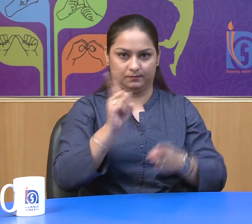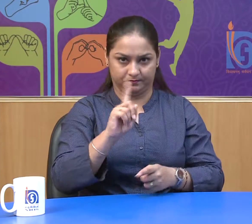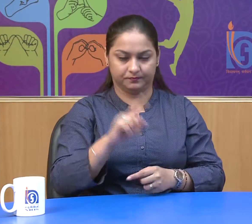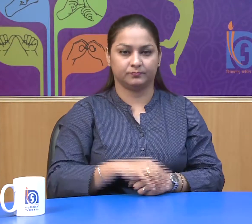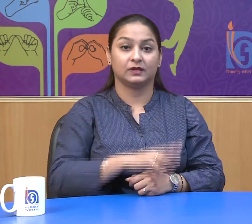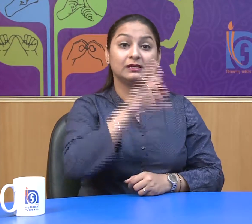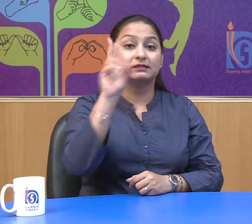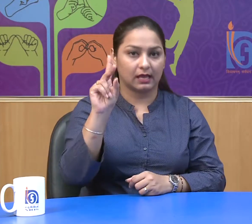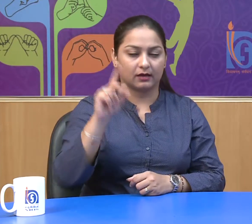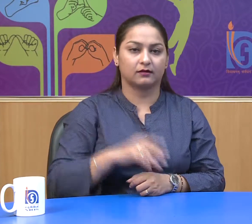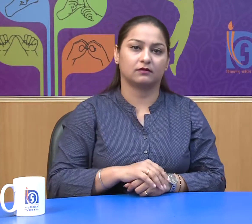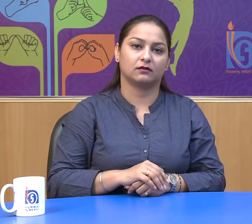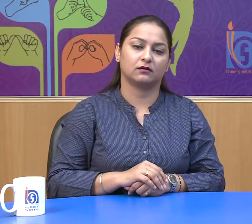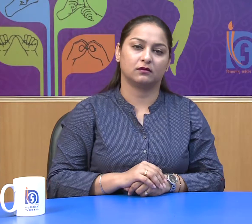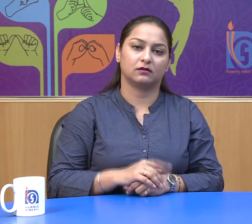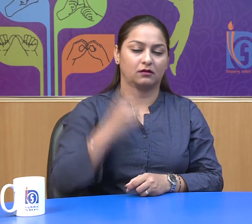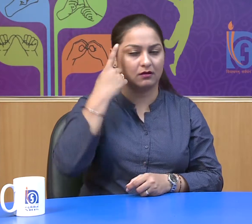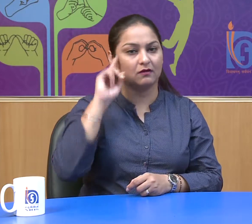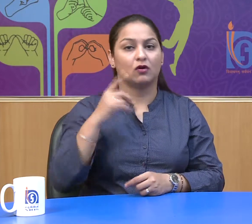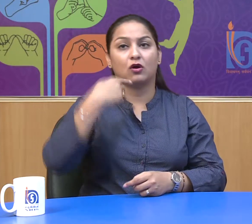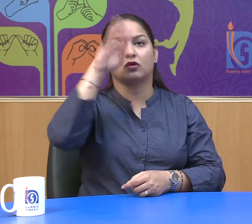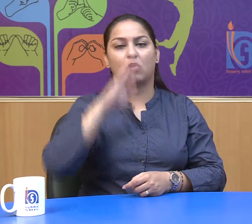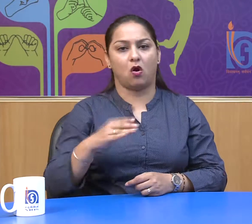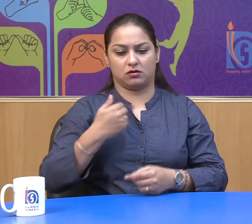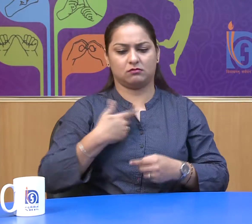feature was surrender into God.